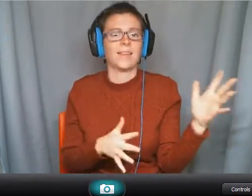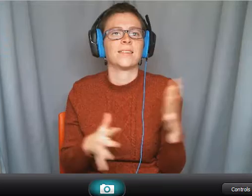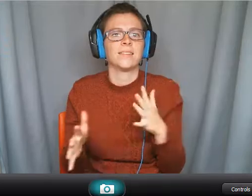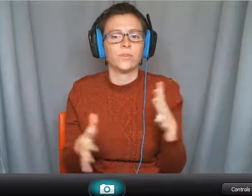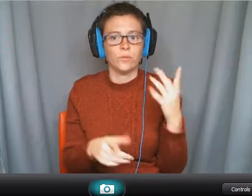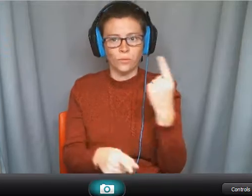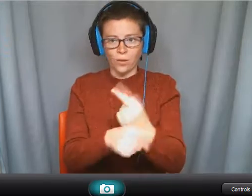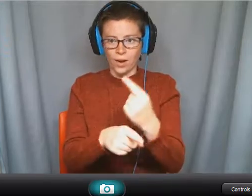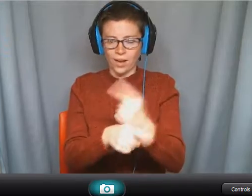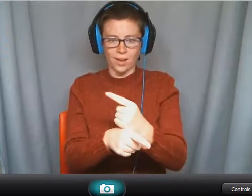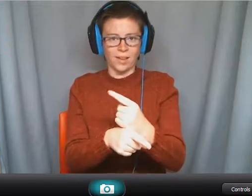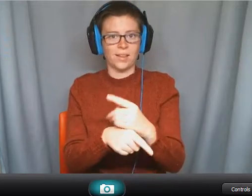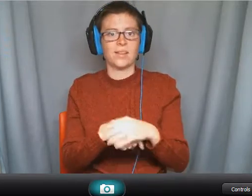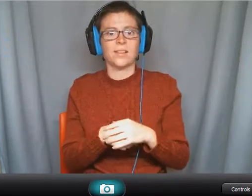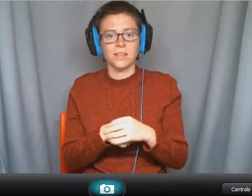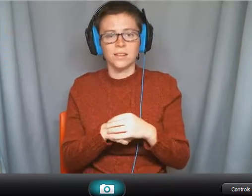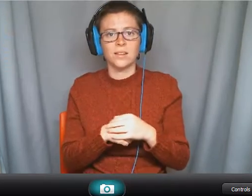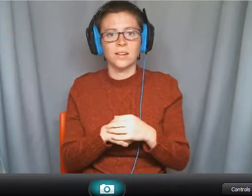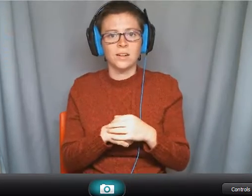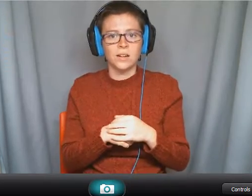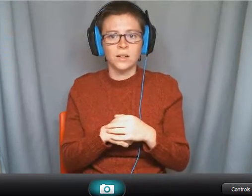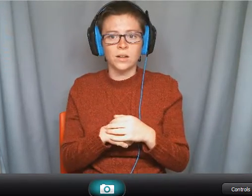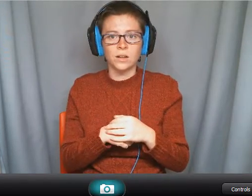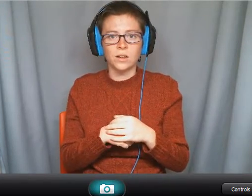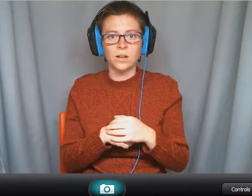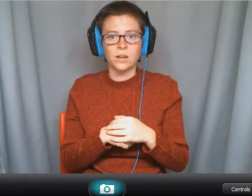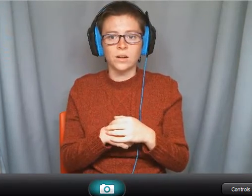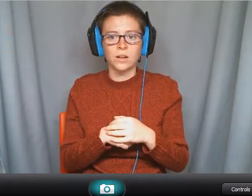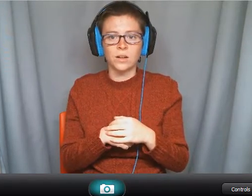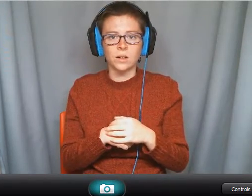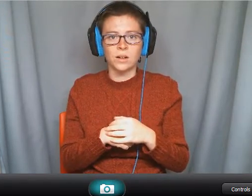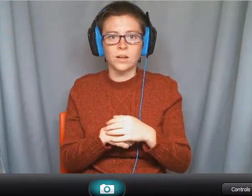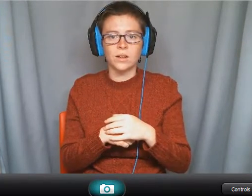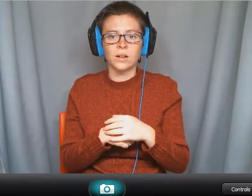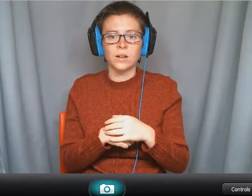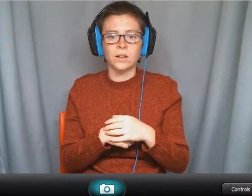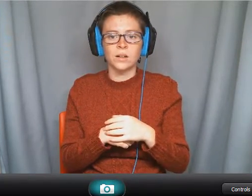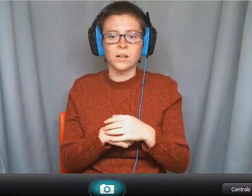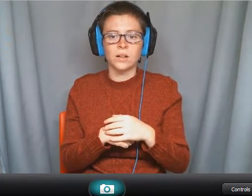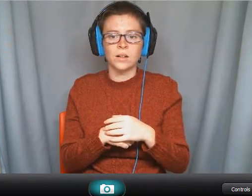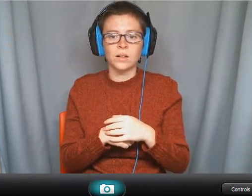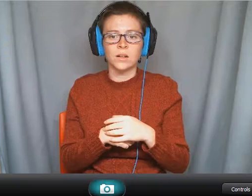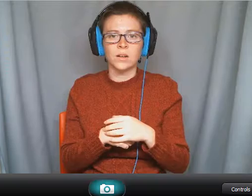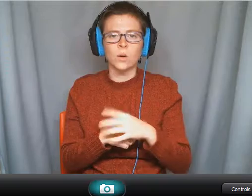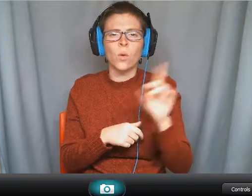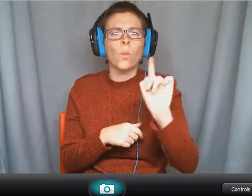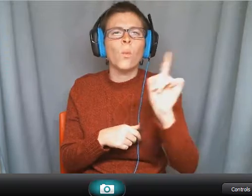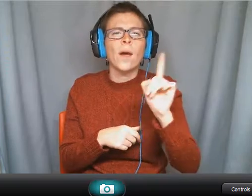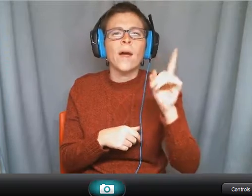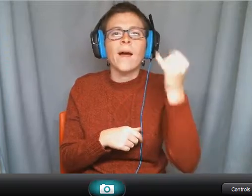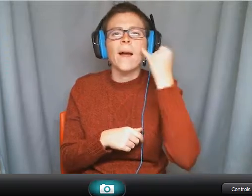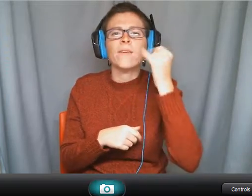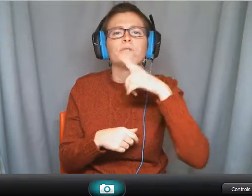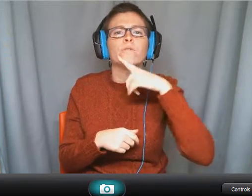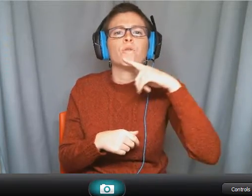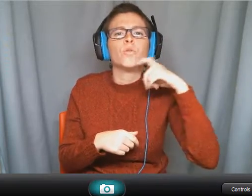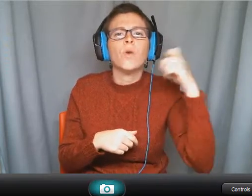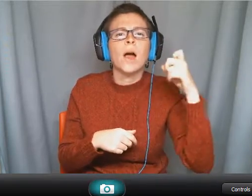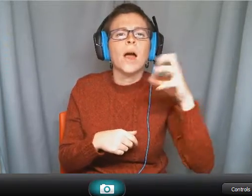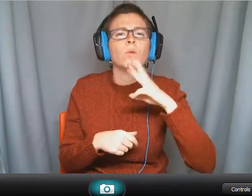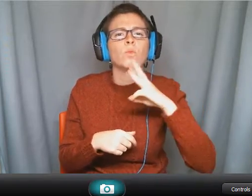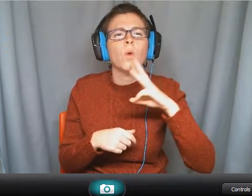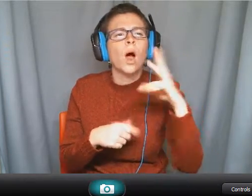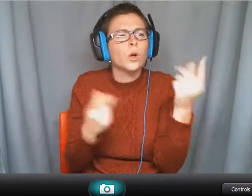It blows off. Very fast. Where do you think it goes? Into the ground? Into the clouds? Some of it might go into the ground.